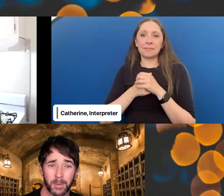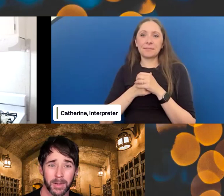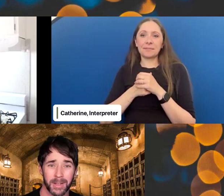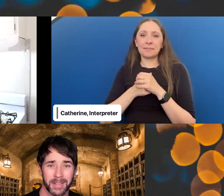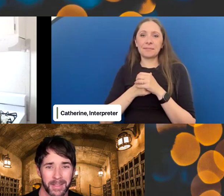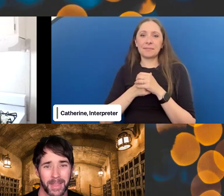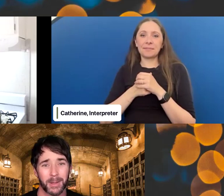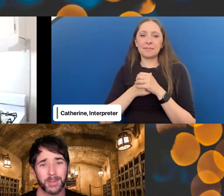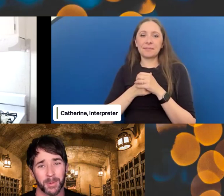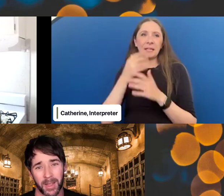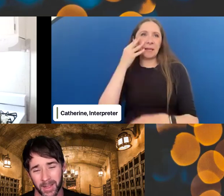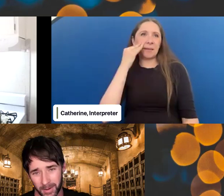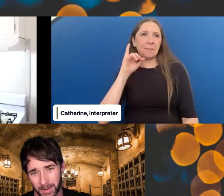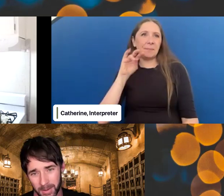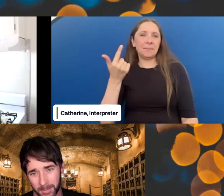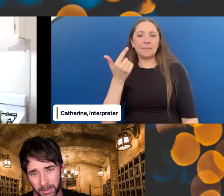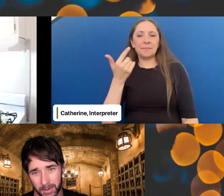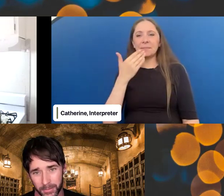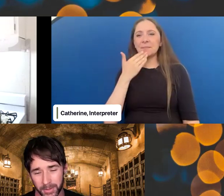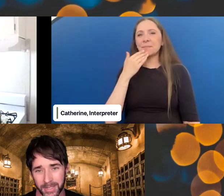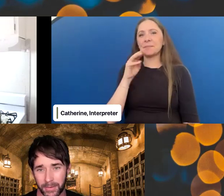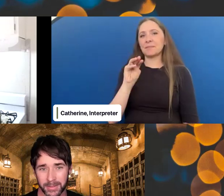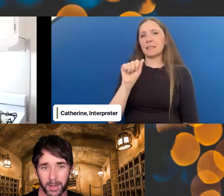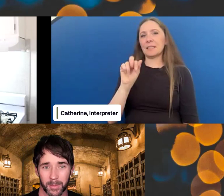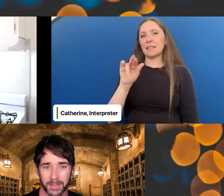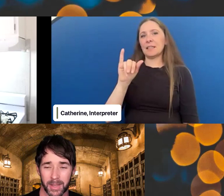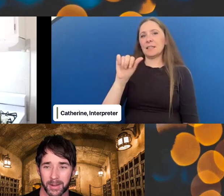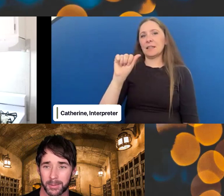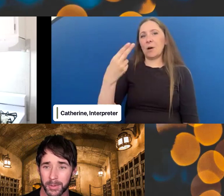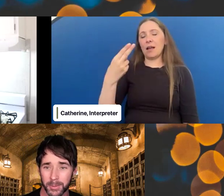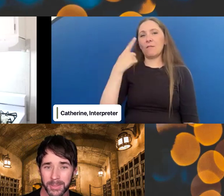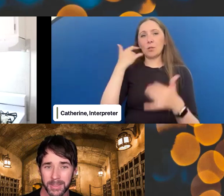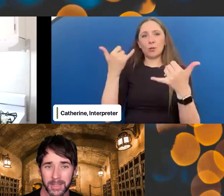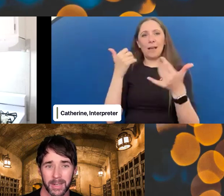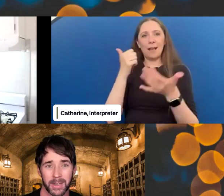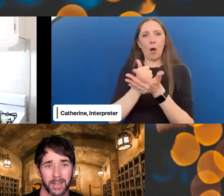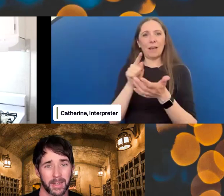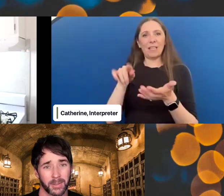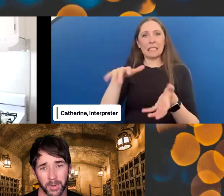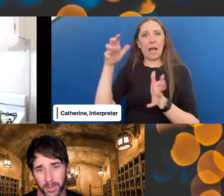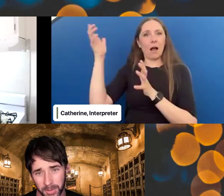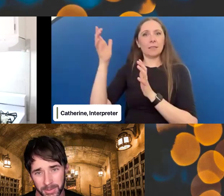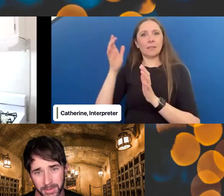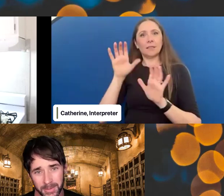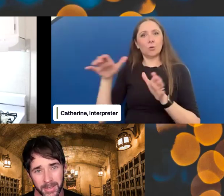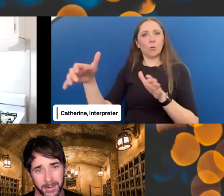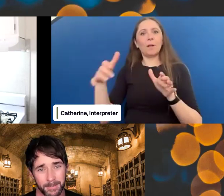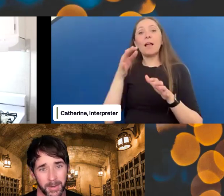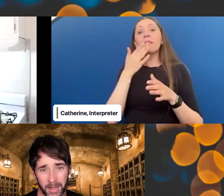Peach emoji. Thank you to Mariah, our moderator, for steadfastly helping with this chaotic crew. And thank you to our